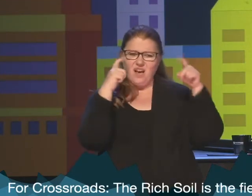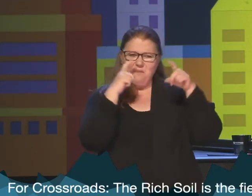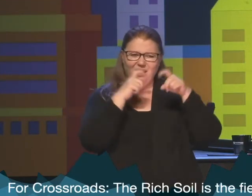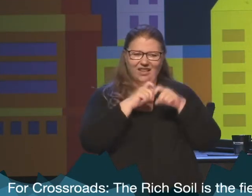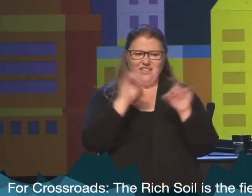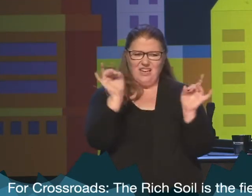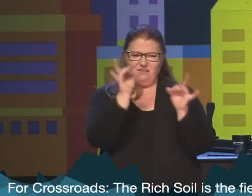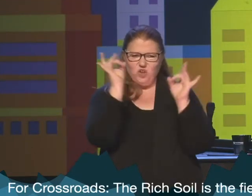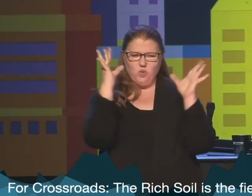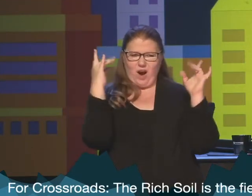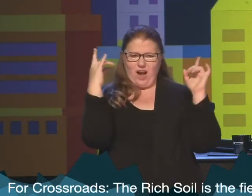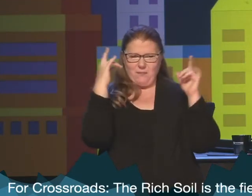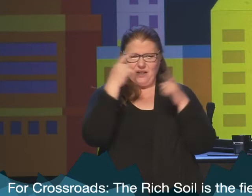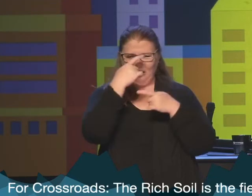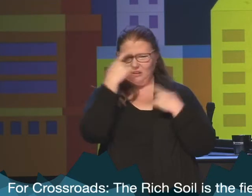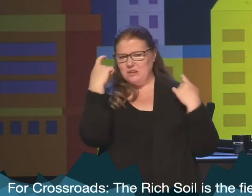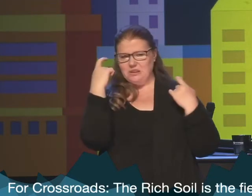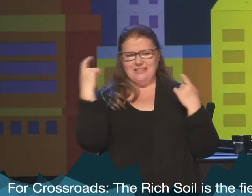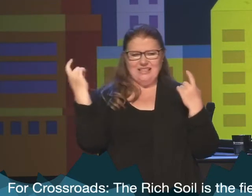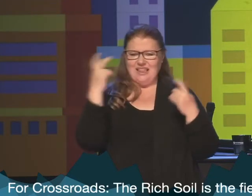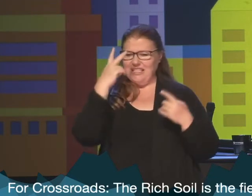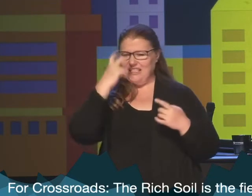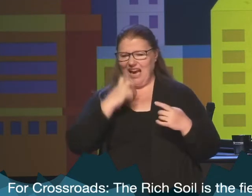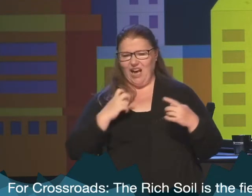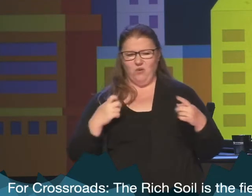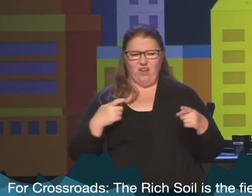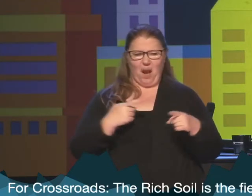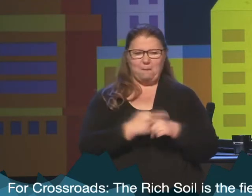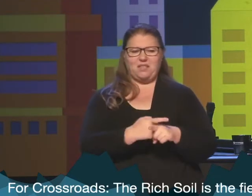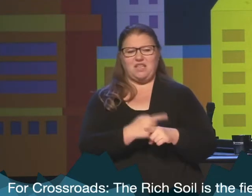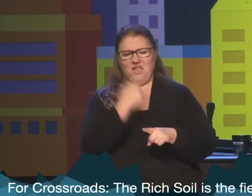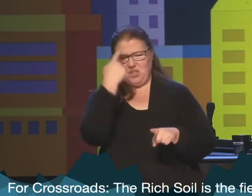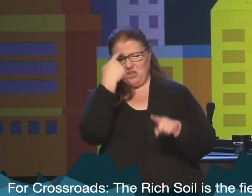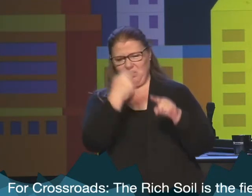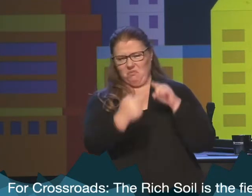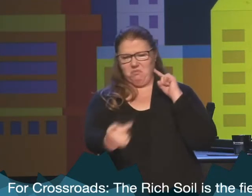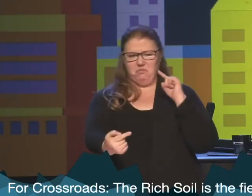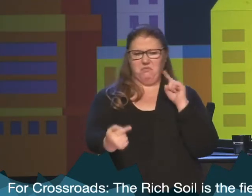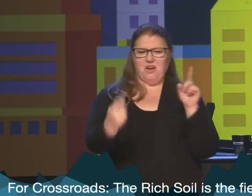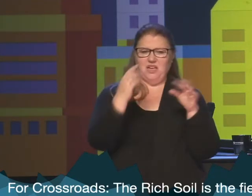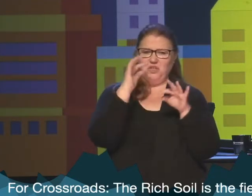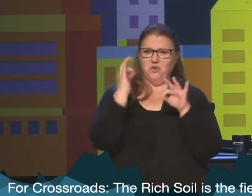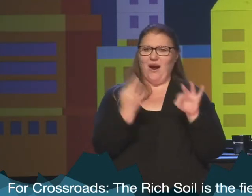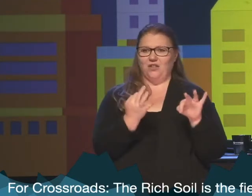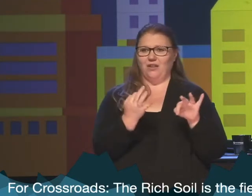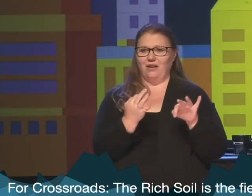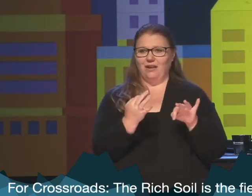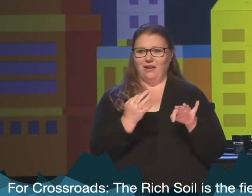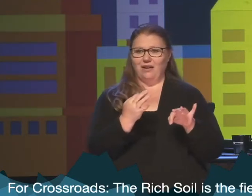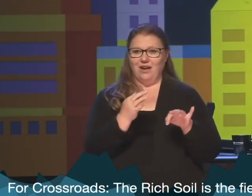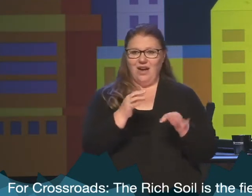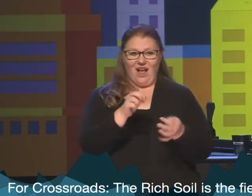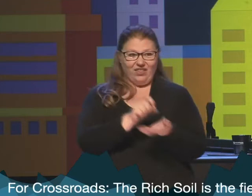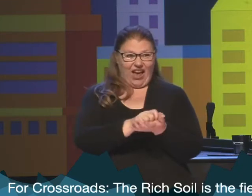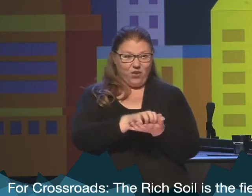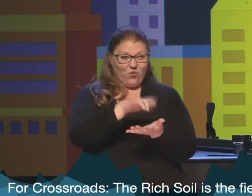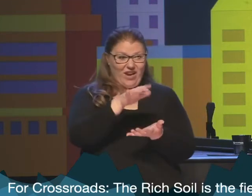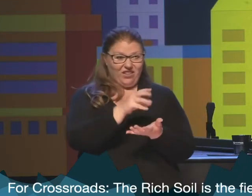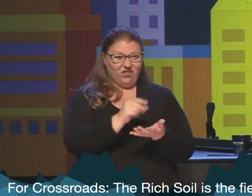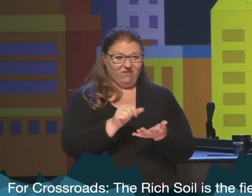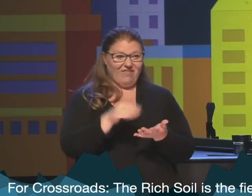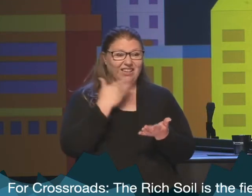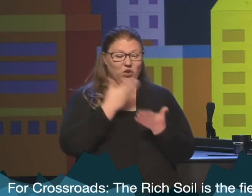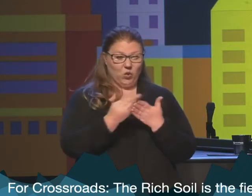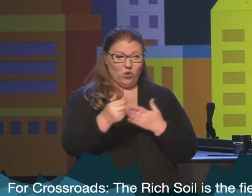of their trauma, their doubt, their opposition, and their distraction. Like the rich soil is just a persevering in the other